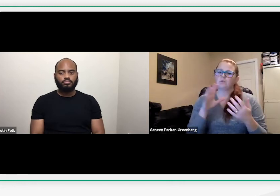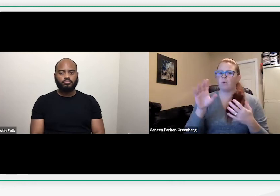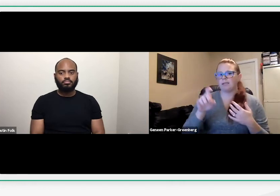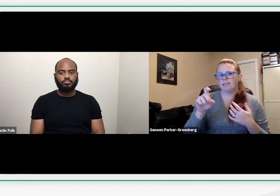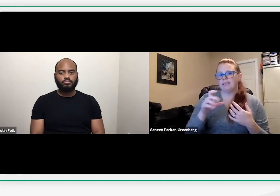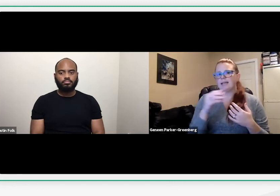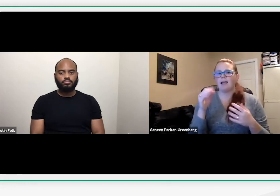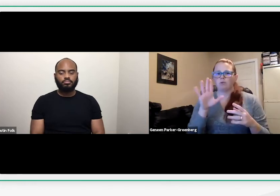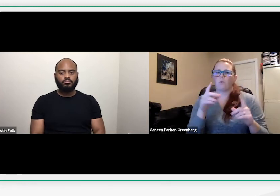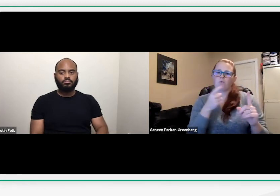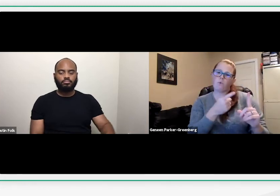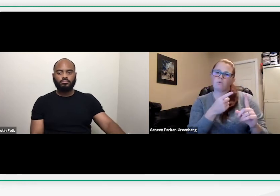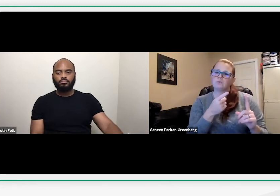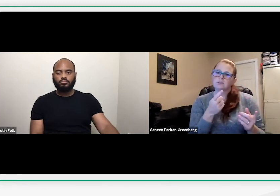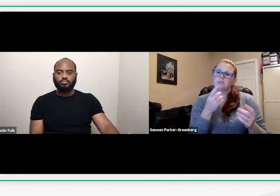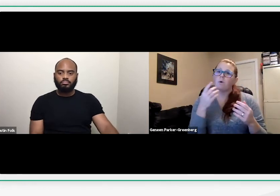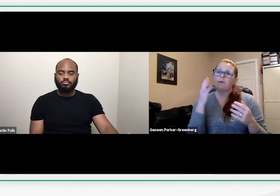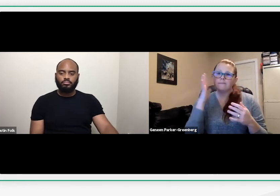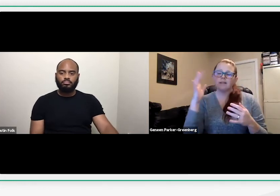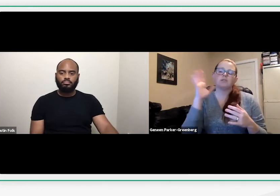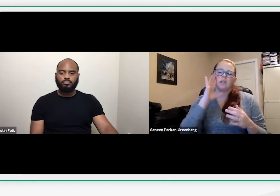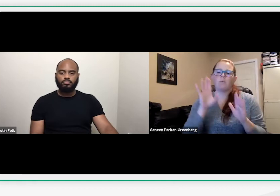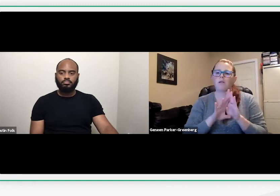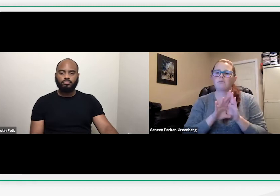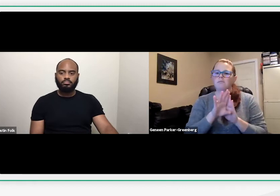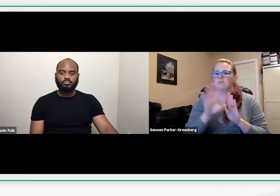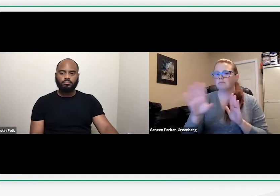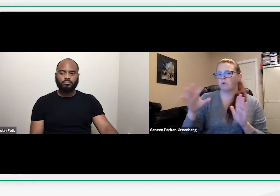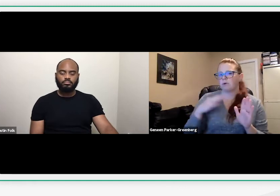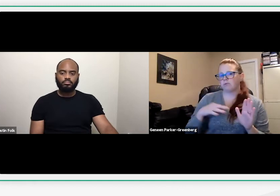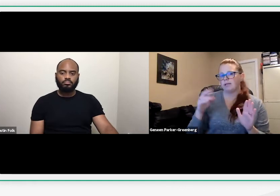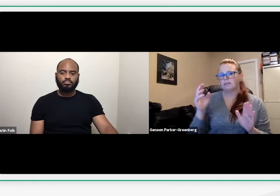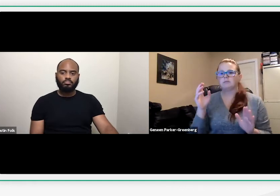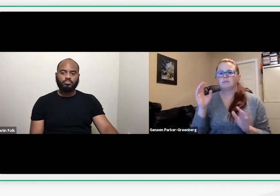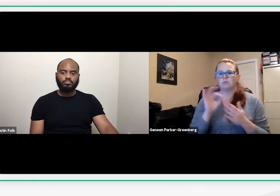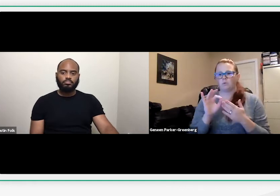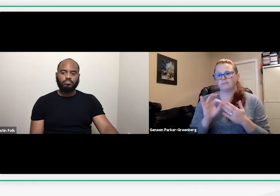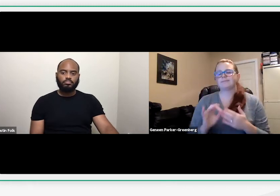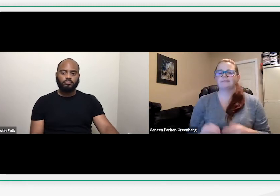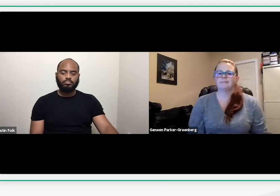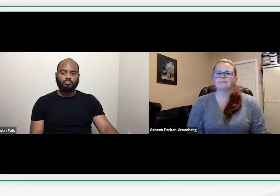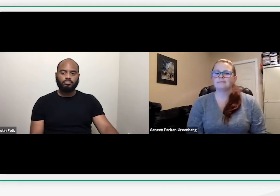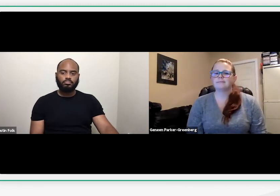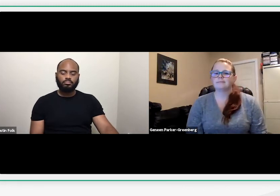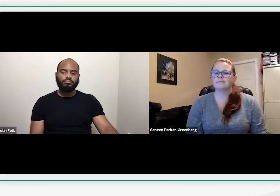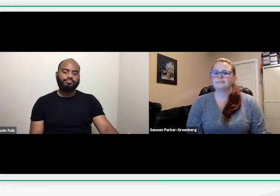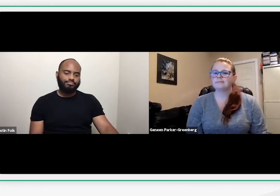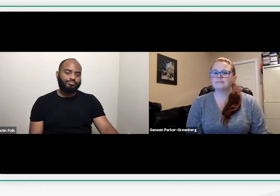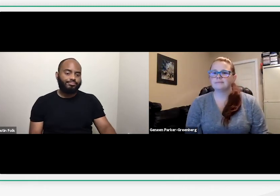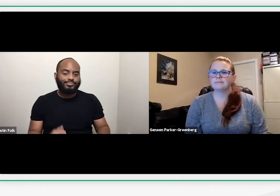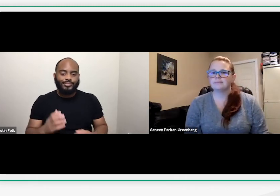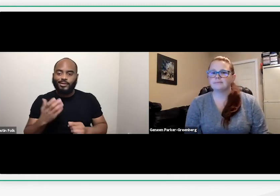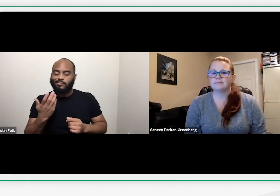meet your goals. Really try to make decisions that will fit your needs and your goals, which will then eventually